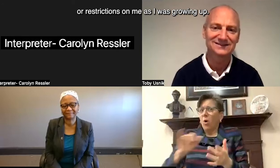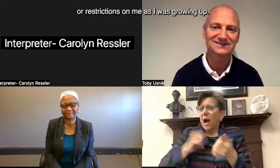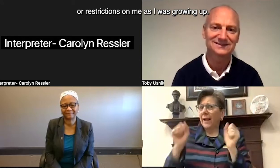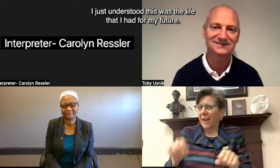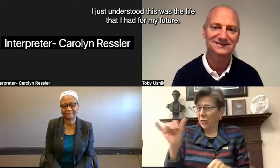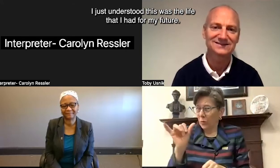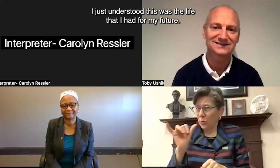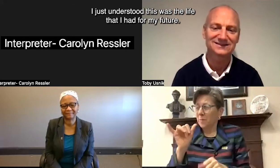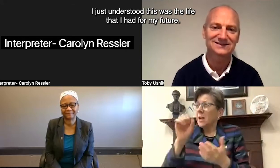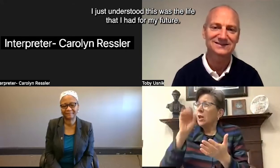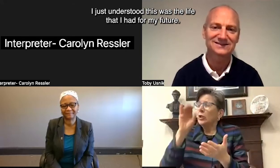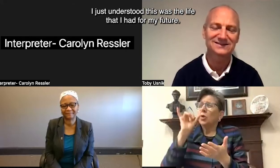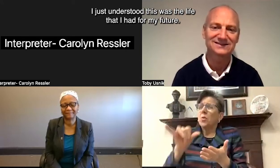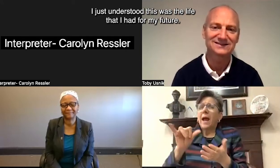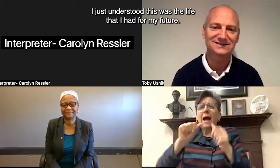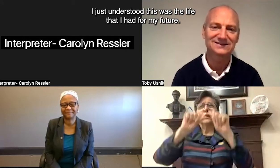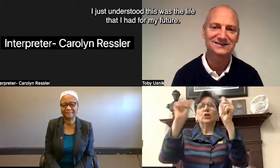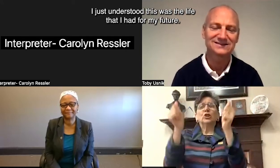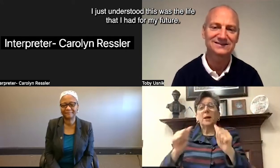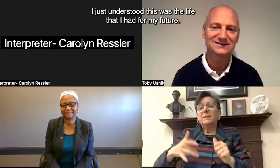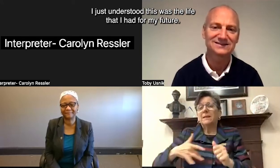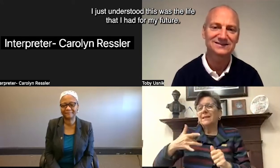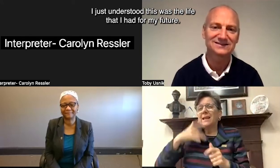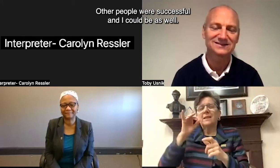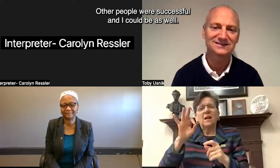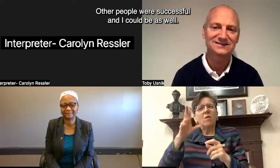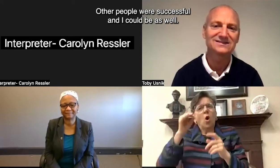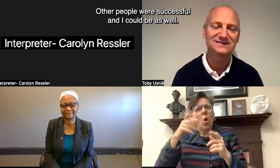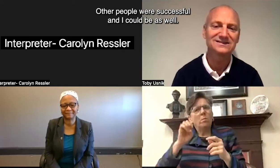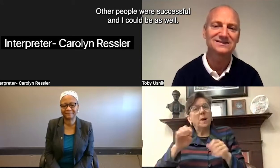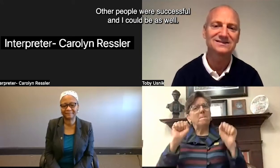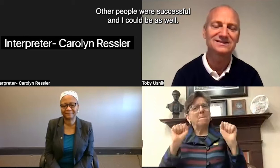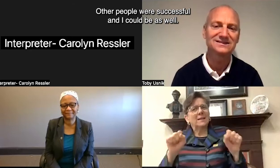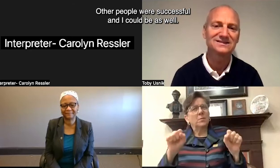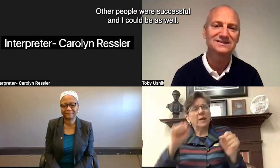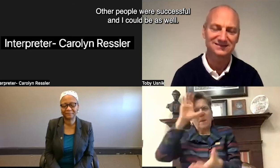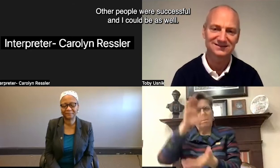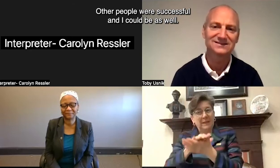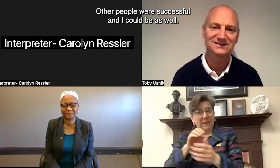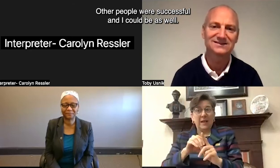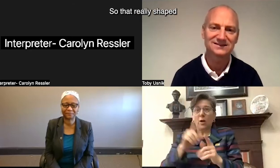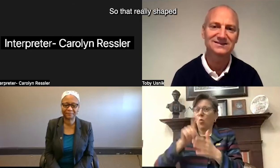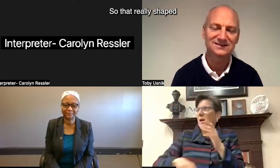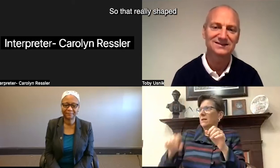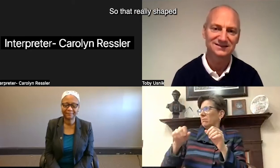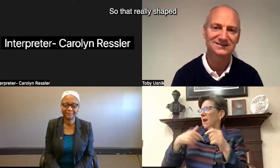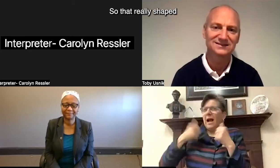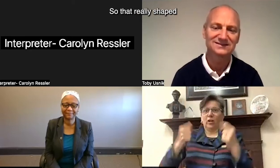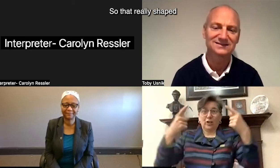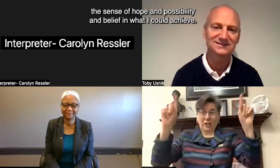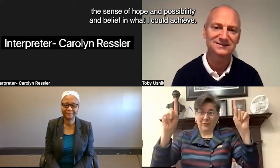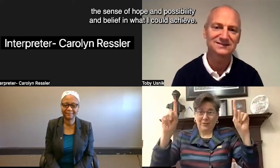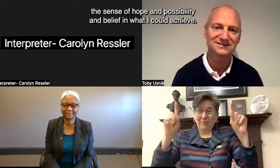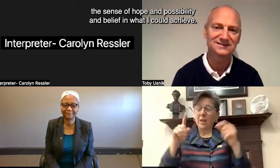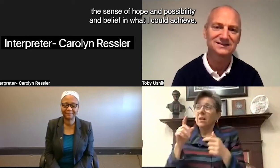was the life that I had for my future. Other people were successful and I could be as well. So that really shaped the sense of hope and possibility and